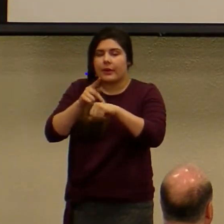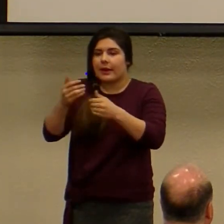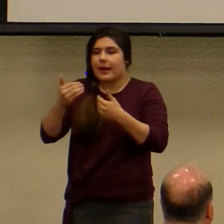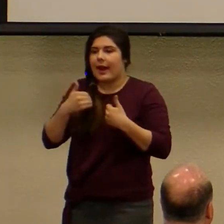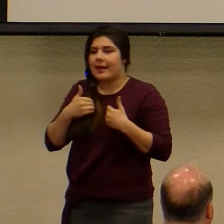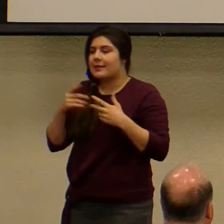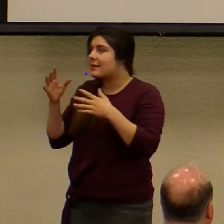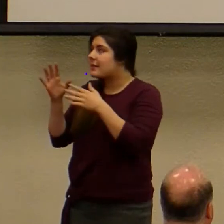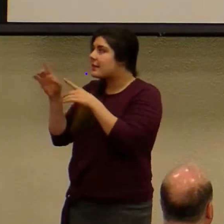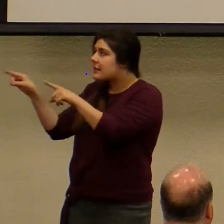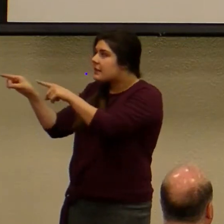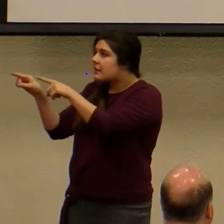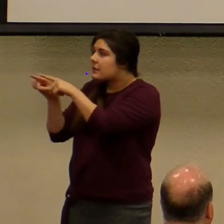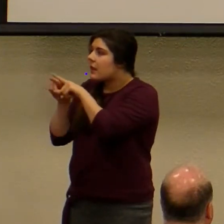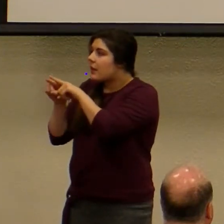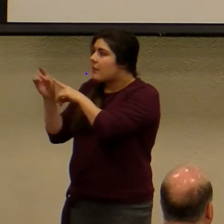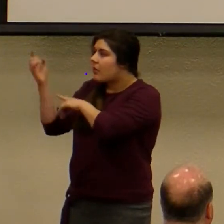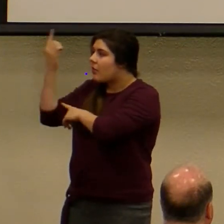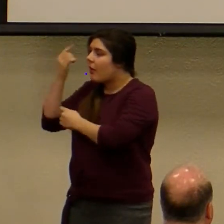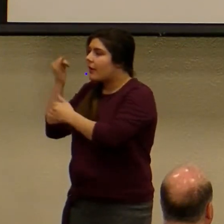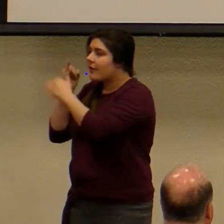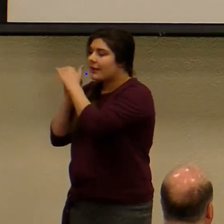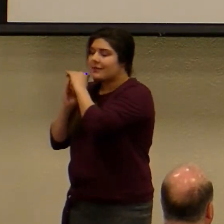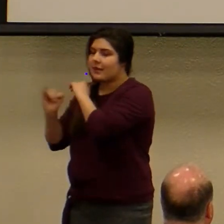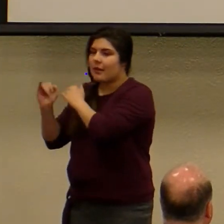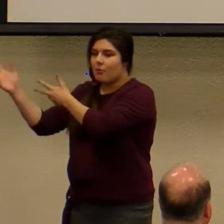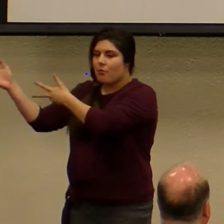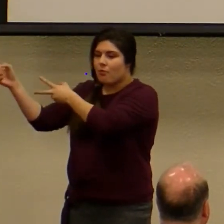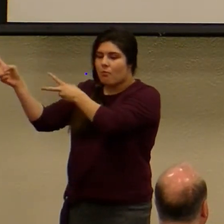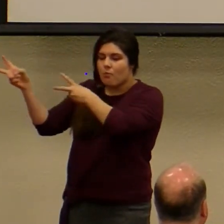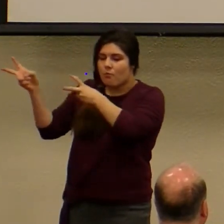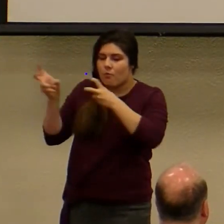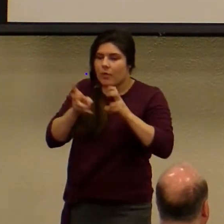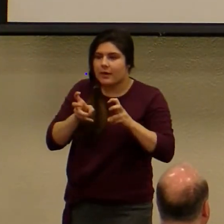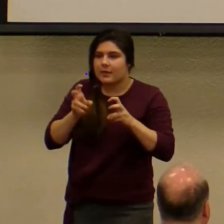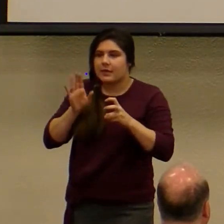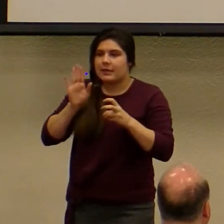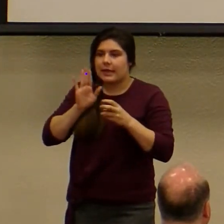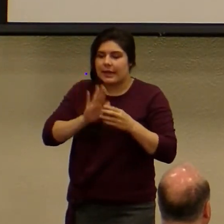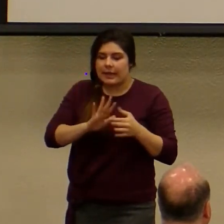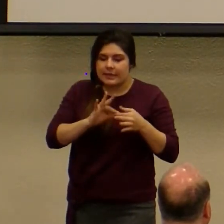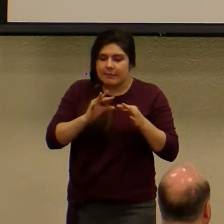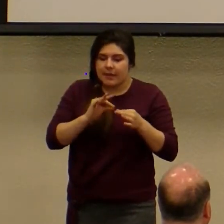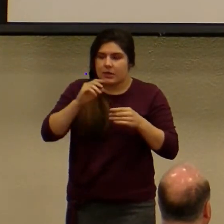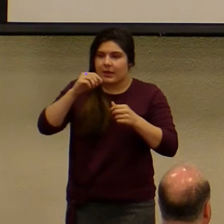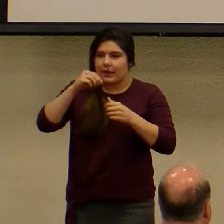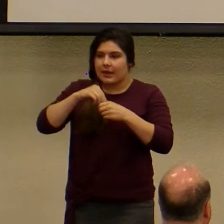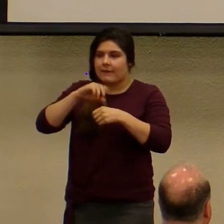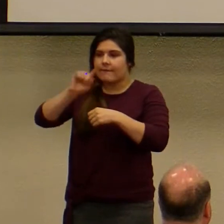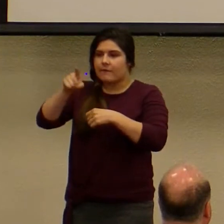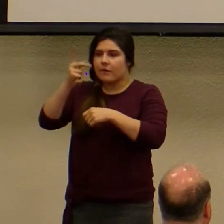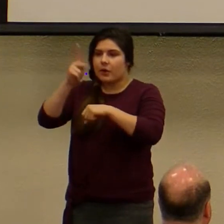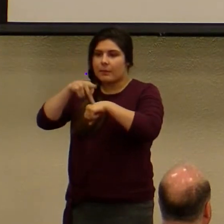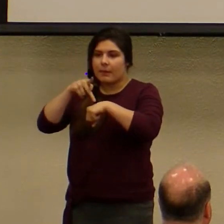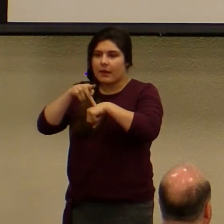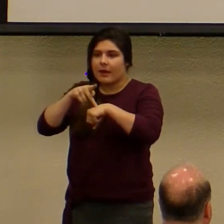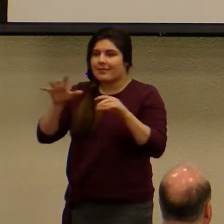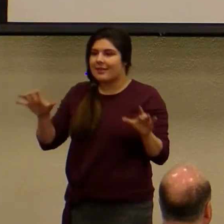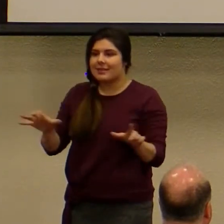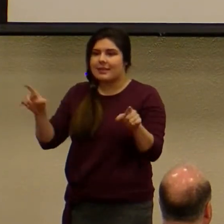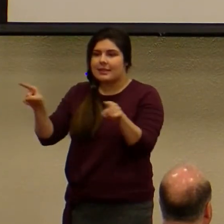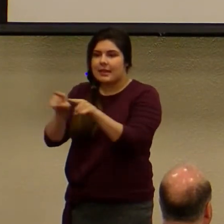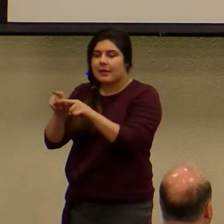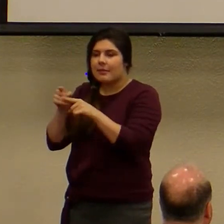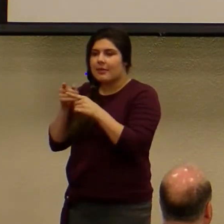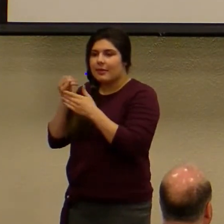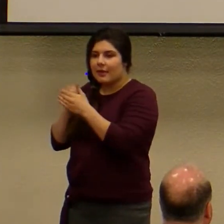same sentiment of Isaiah, brings it into his message in 1 Peter, and does the exact same thing